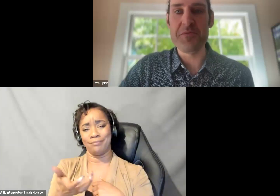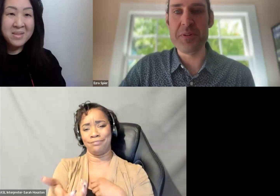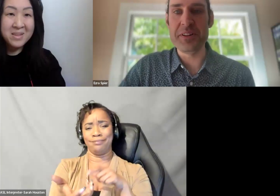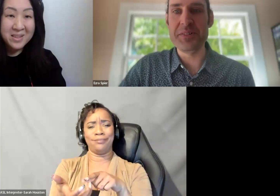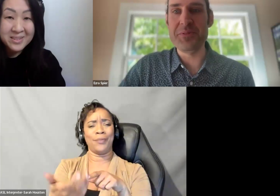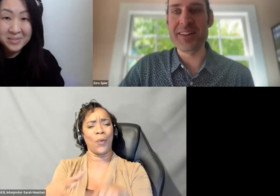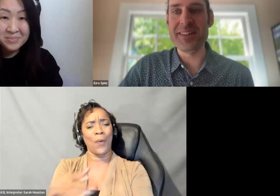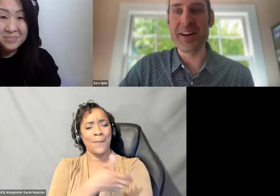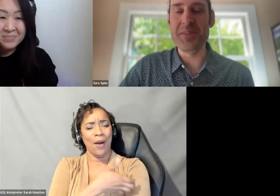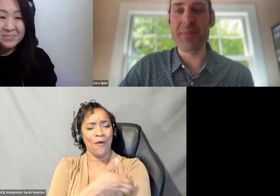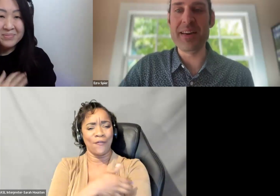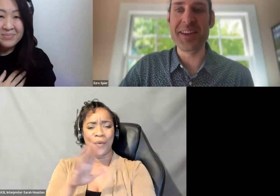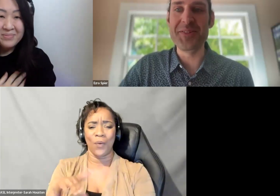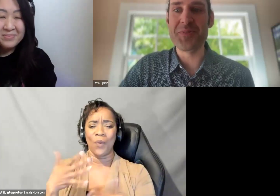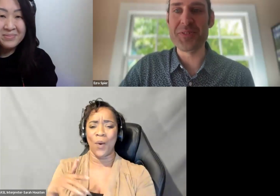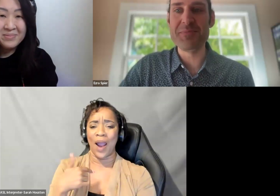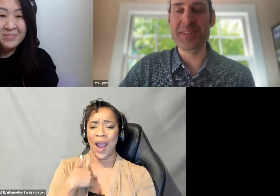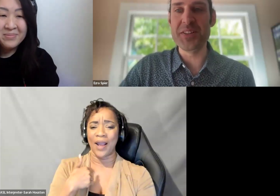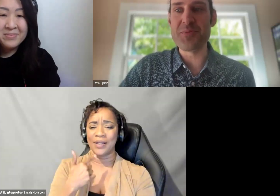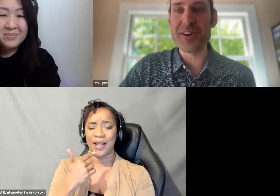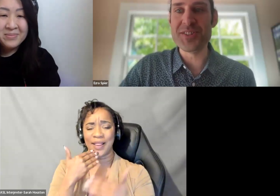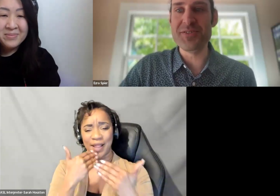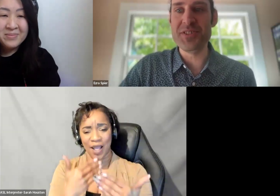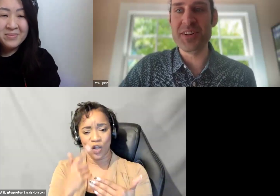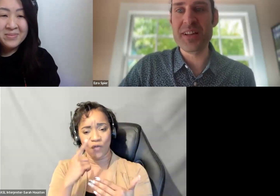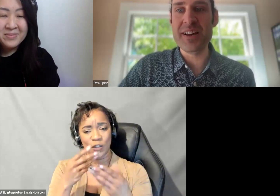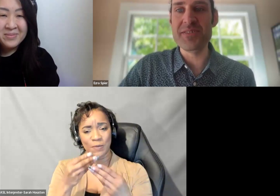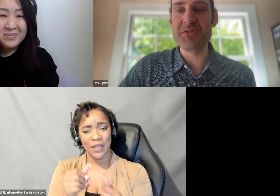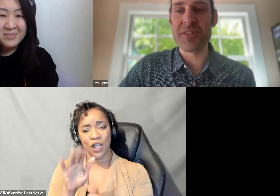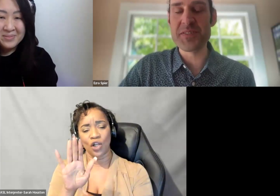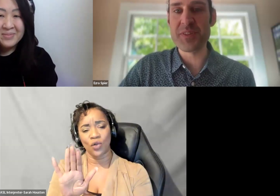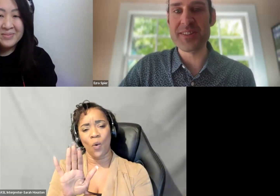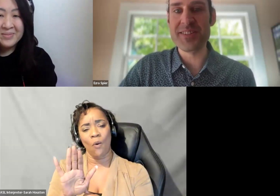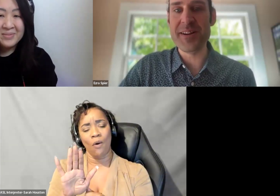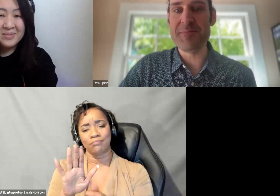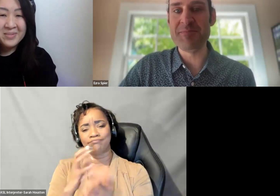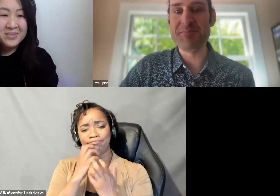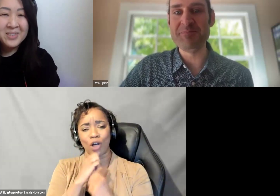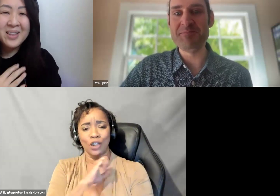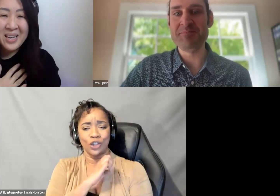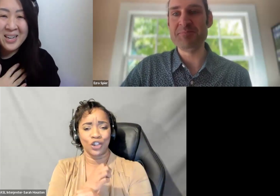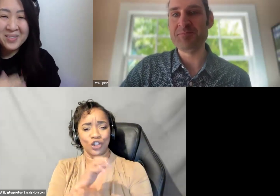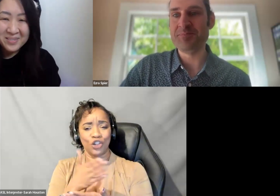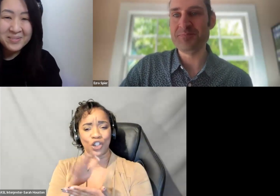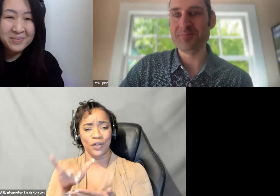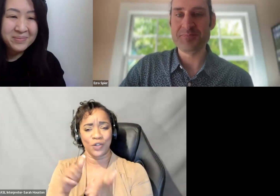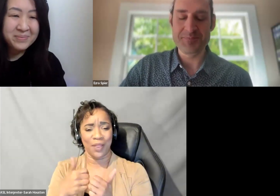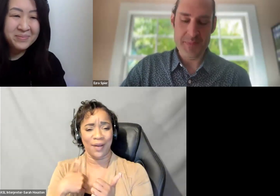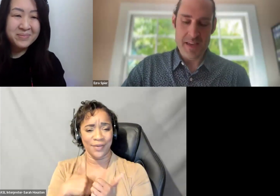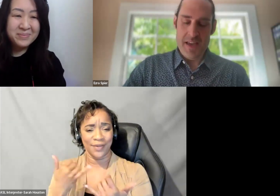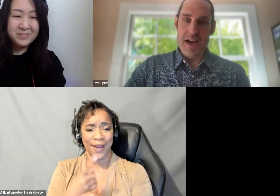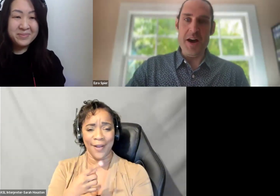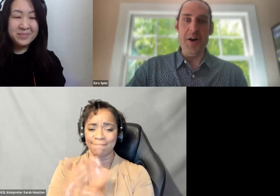speaking for everybody when I thank you for spending your precious energy sharing this with us today. Yeah.